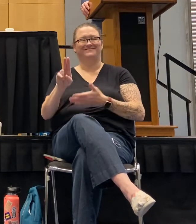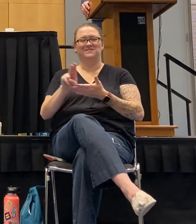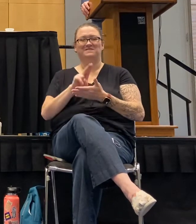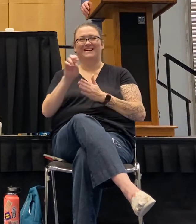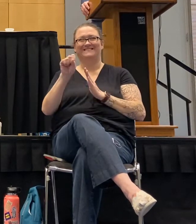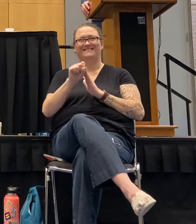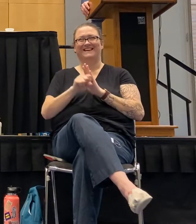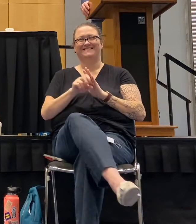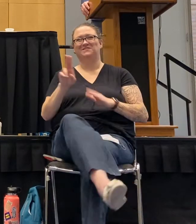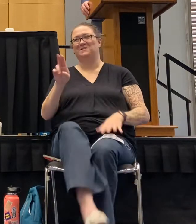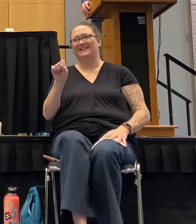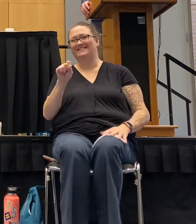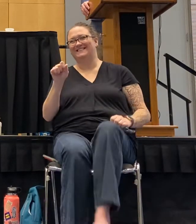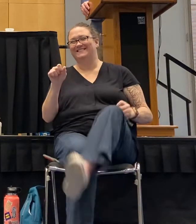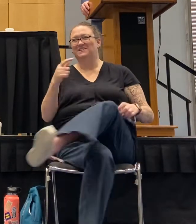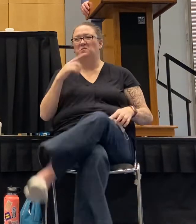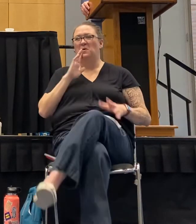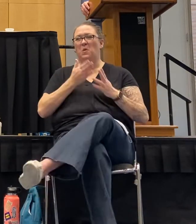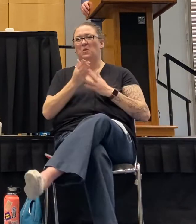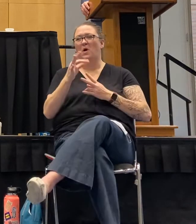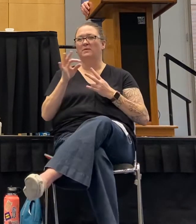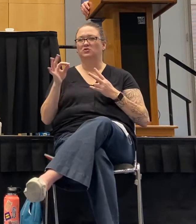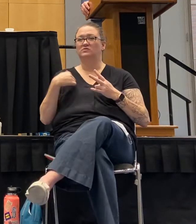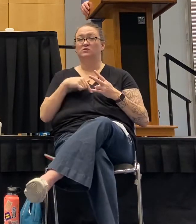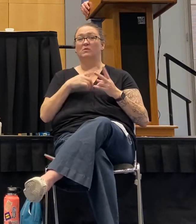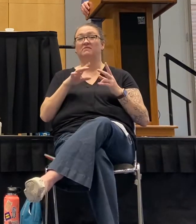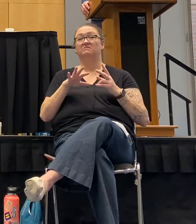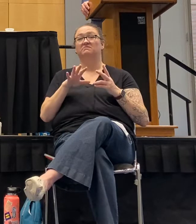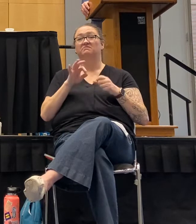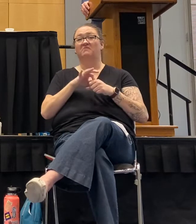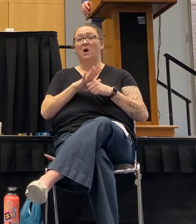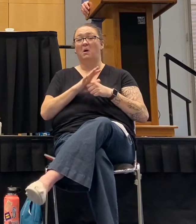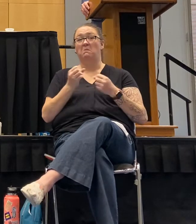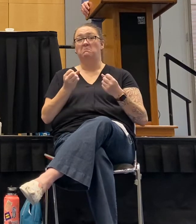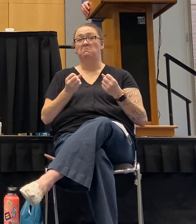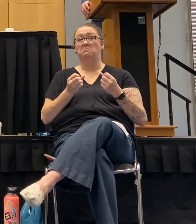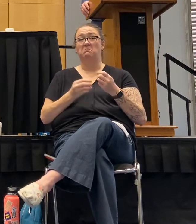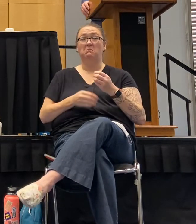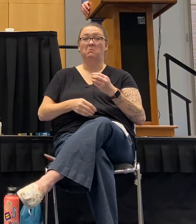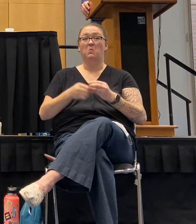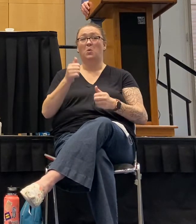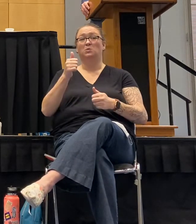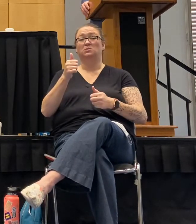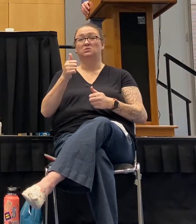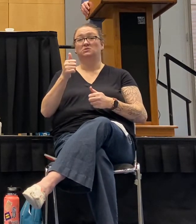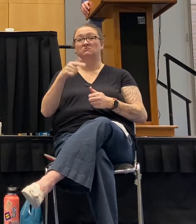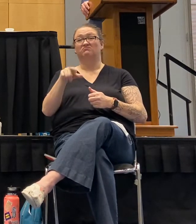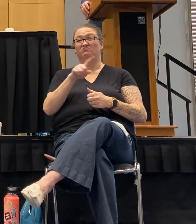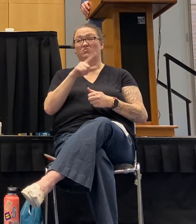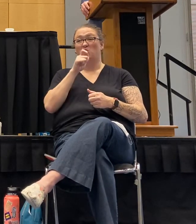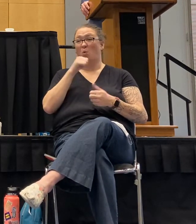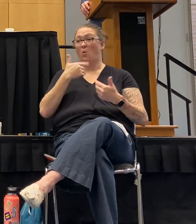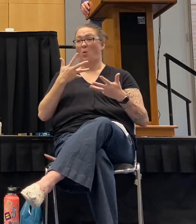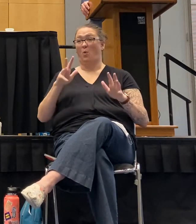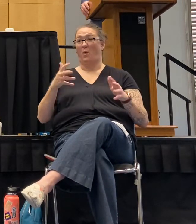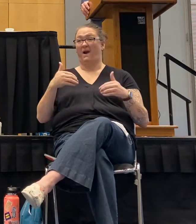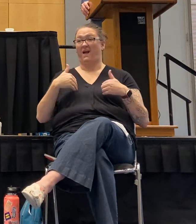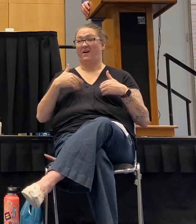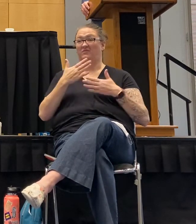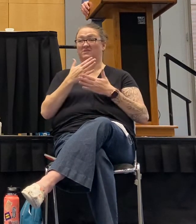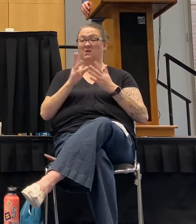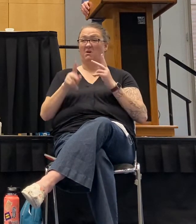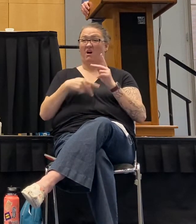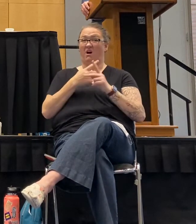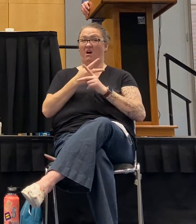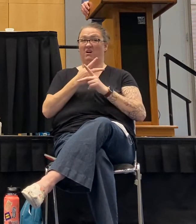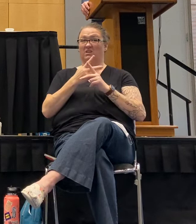that. And so we'll go through those options. We find that the vast majority of those who don't already have some type of test